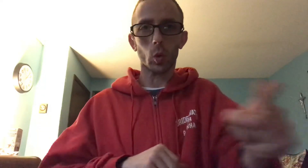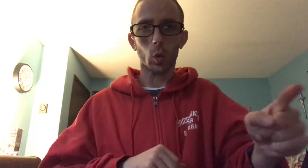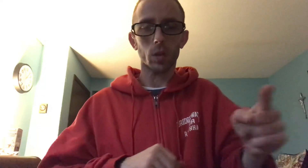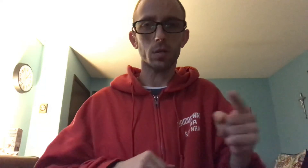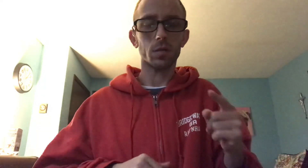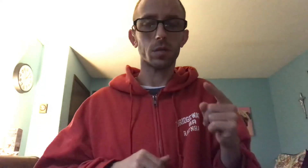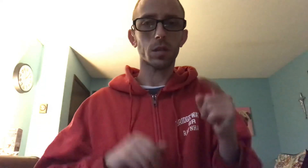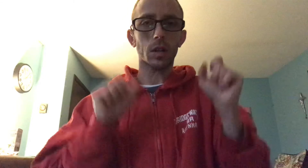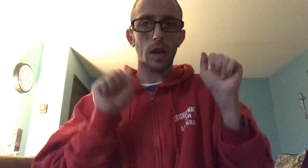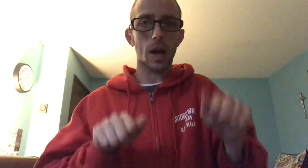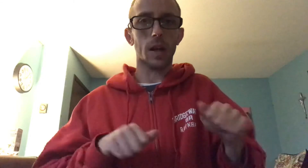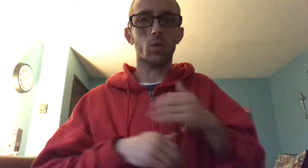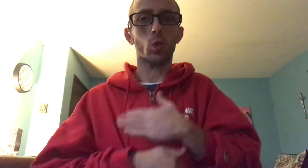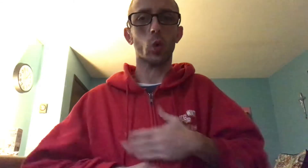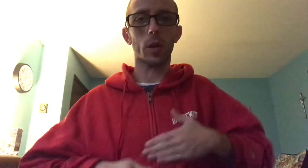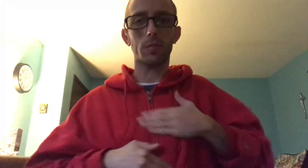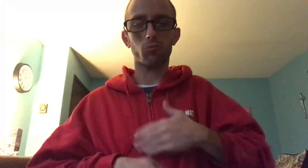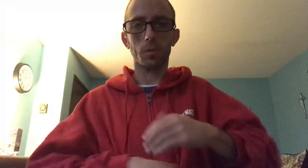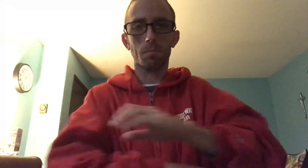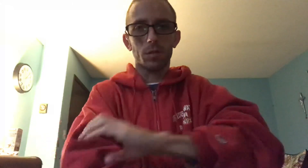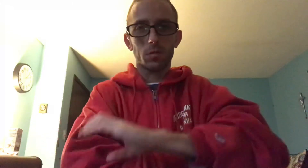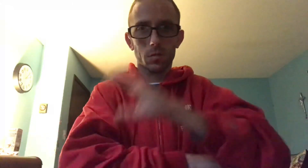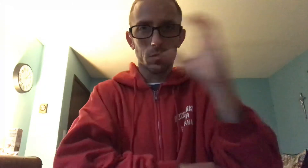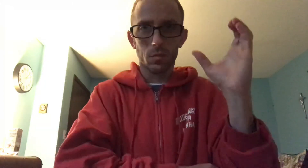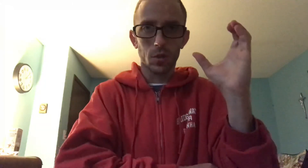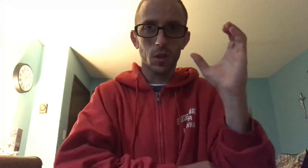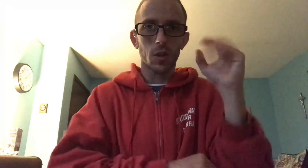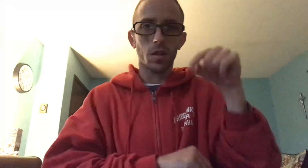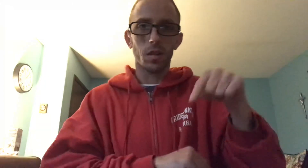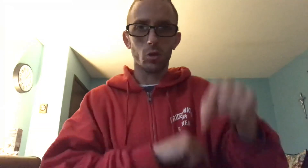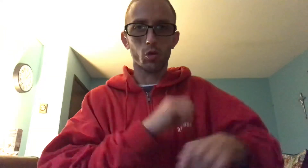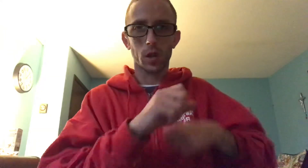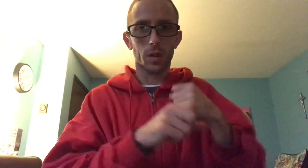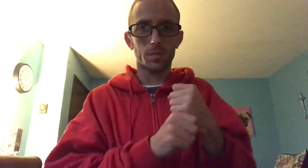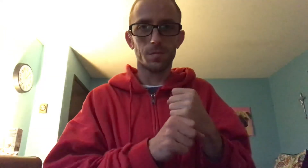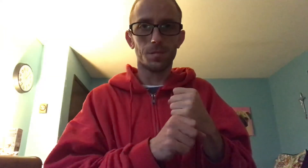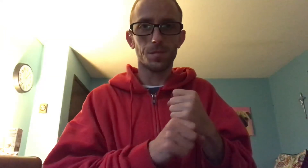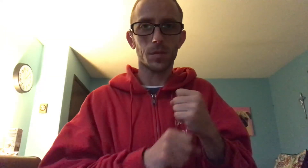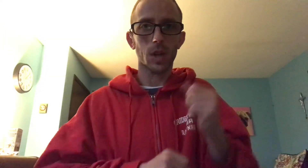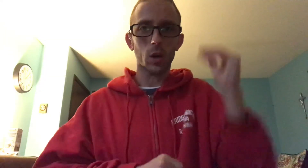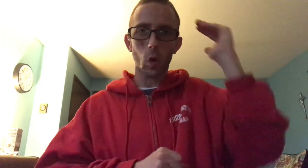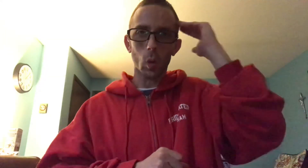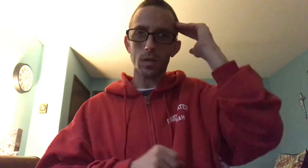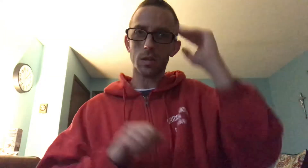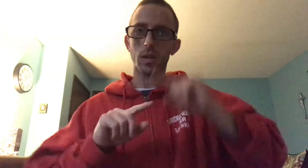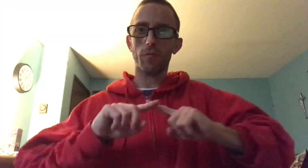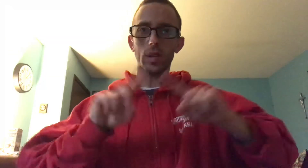can enjoy placement, this year, I know it's different,